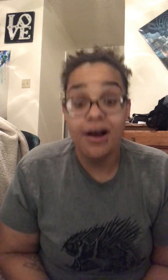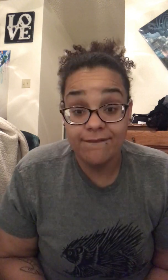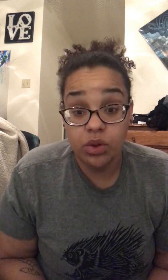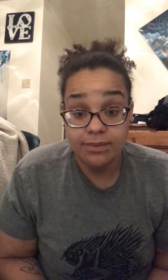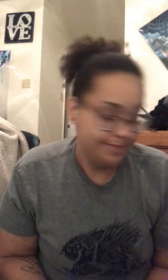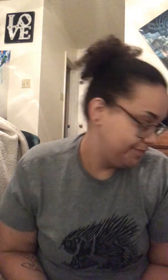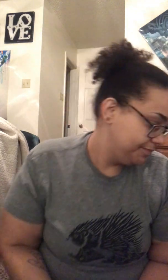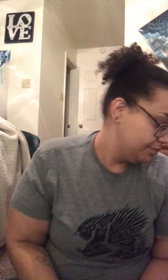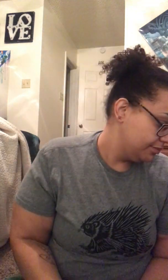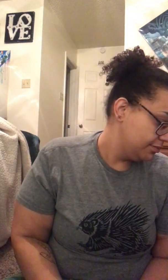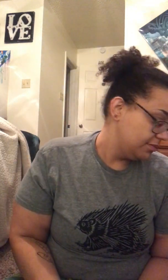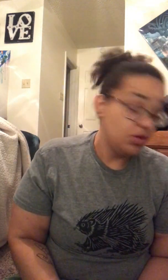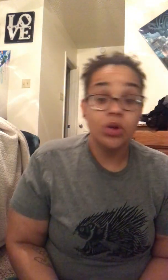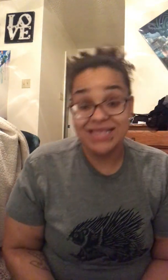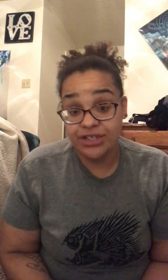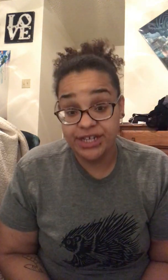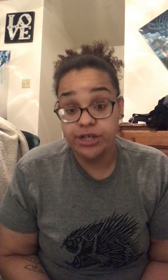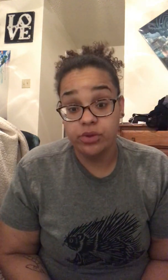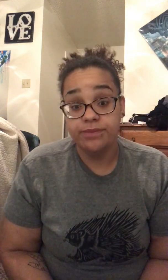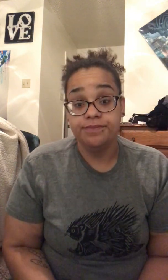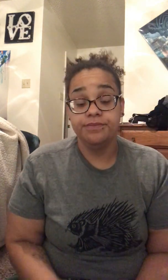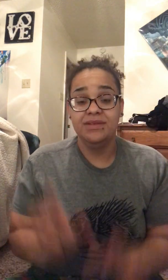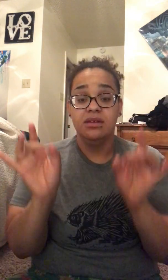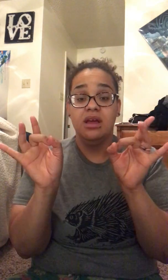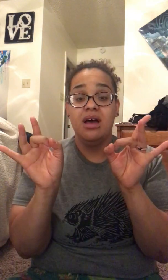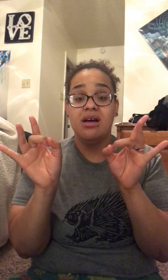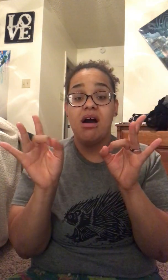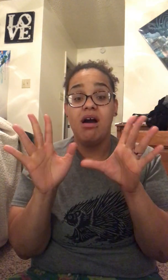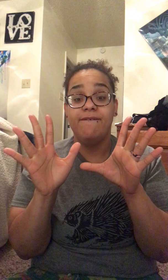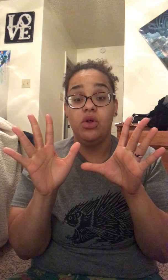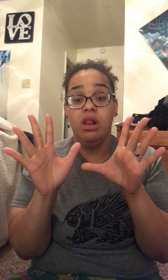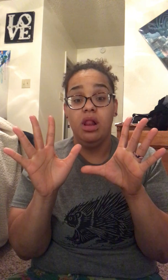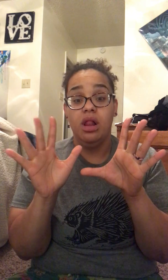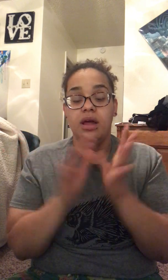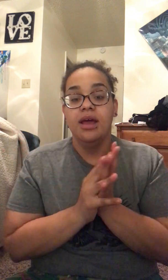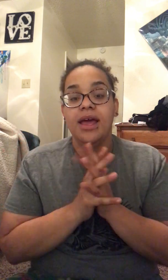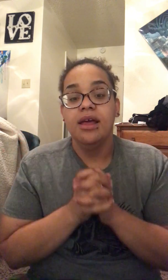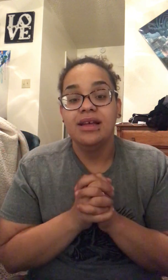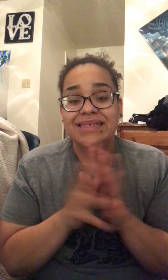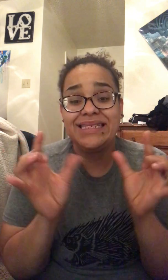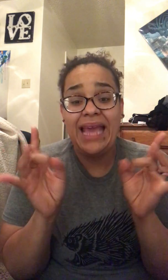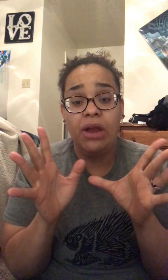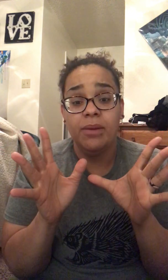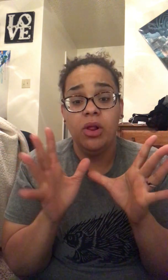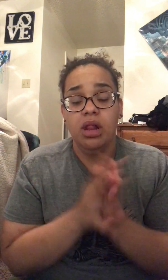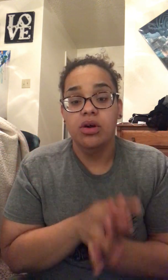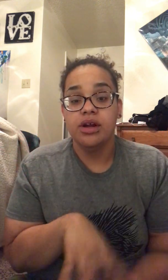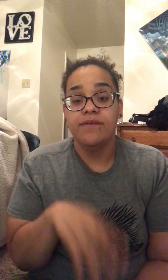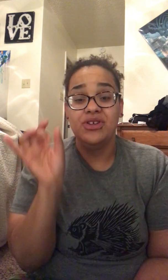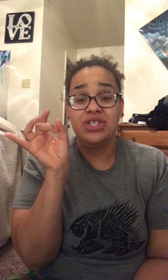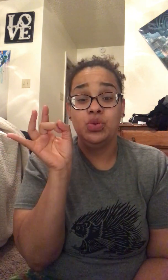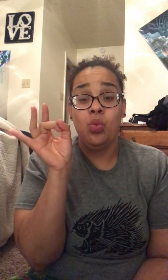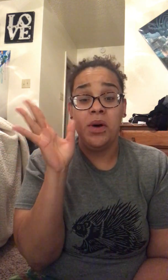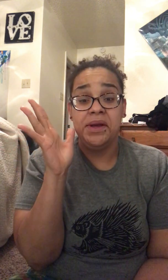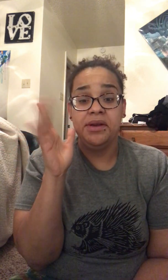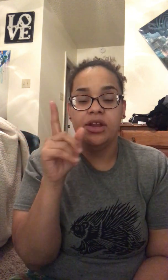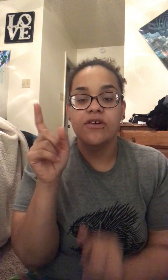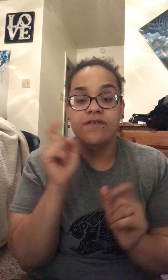Awful. / terrible. Awful. Terrible. Or if you just do one, and your face